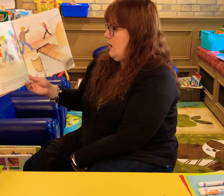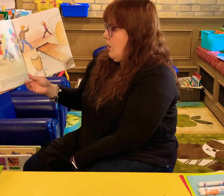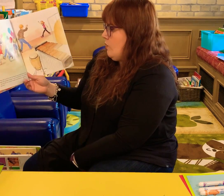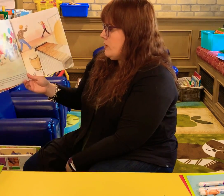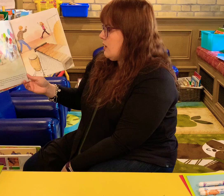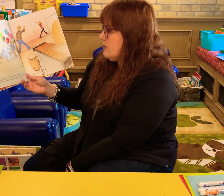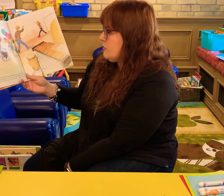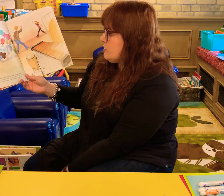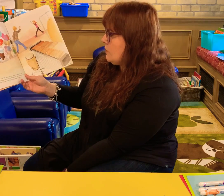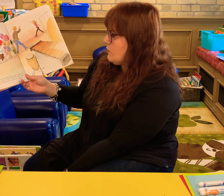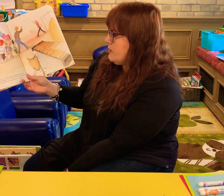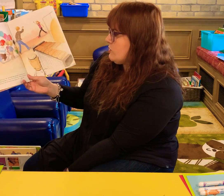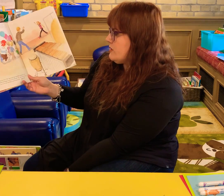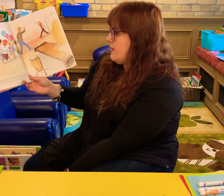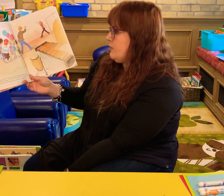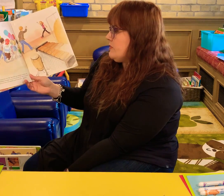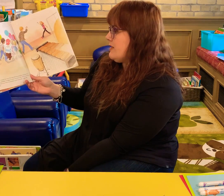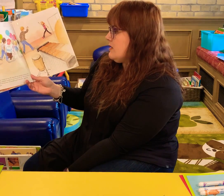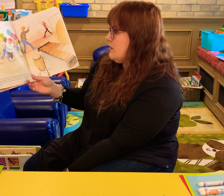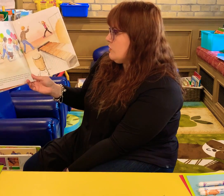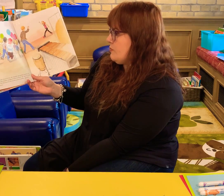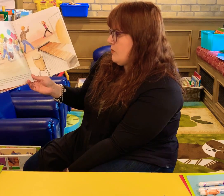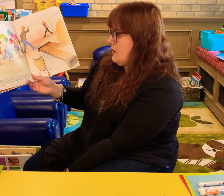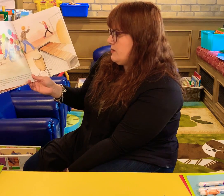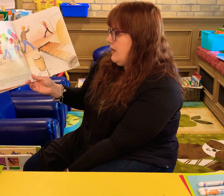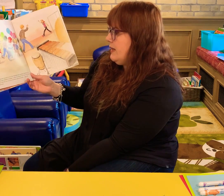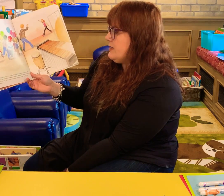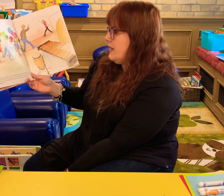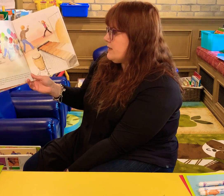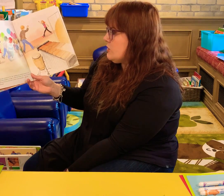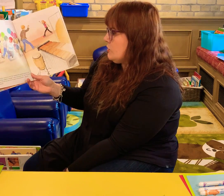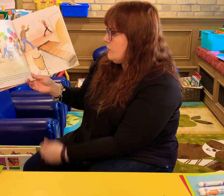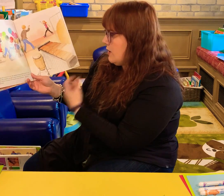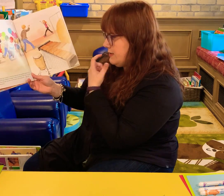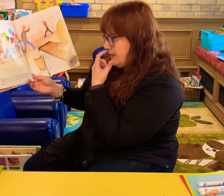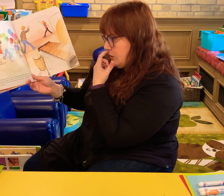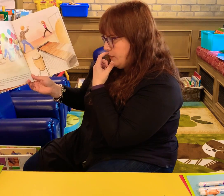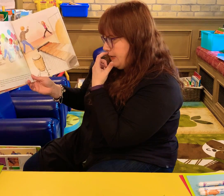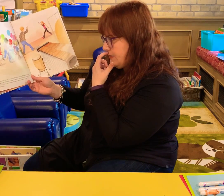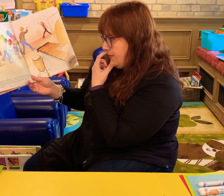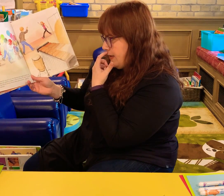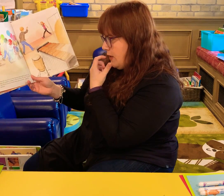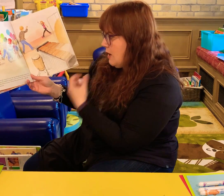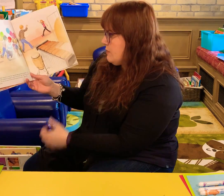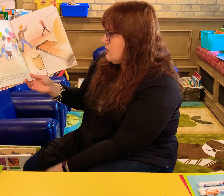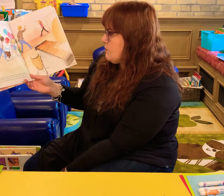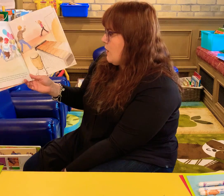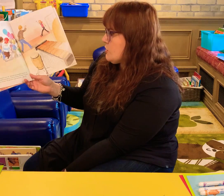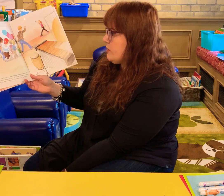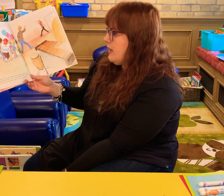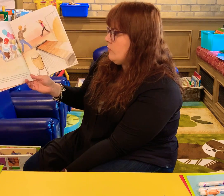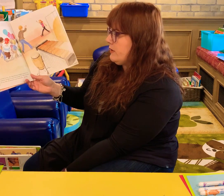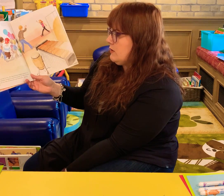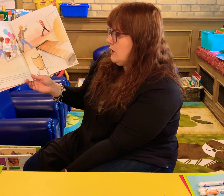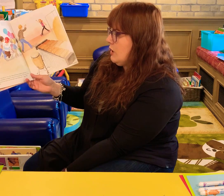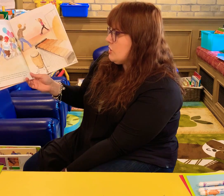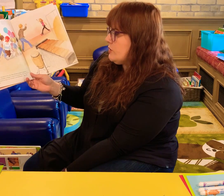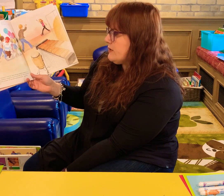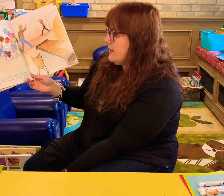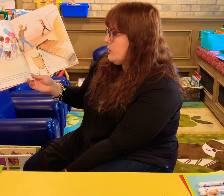When the concert is over, Mr. Samuels has another surprise. He takes the children on stage to meet his friend, Mrs. Marjorie Elwin. She will tell you